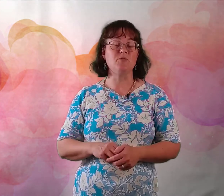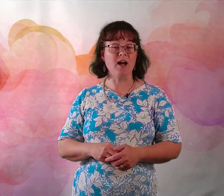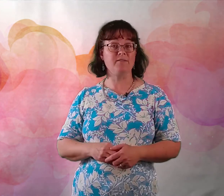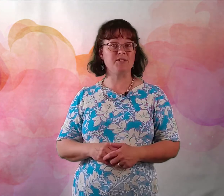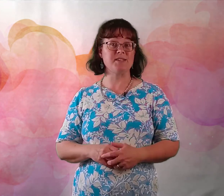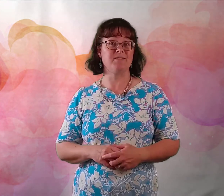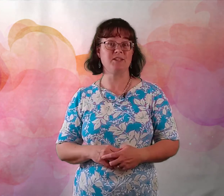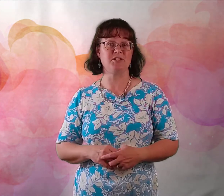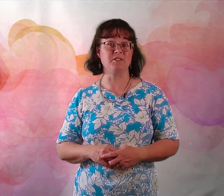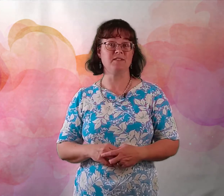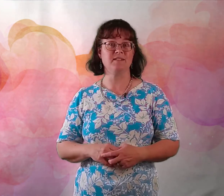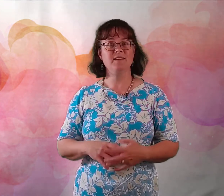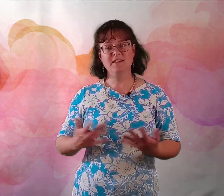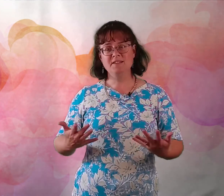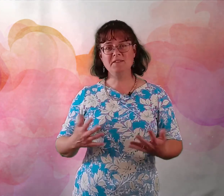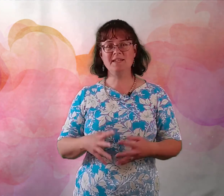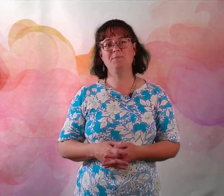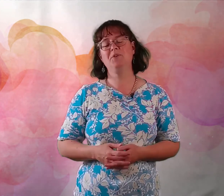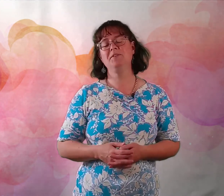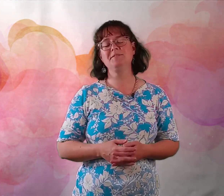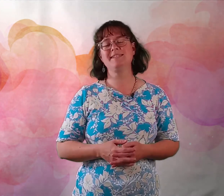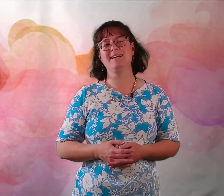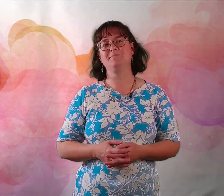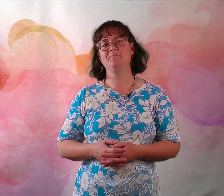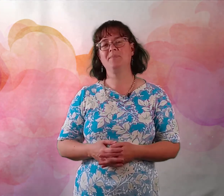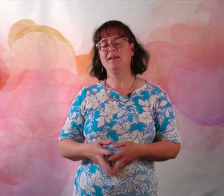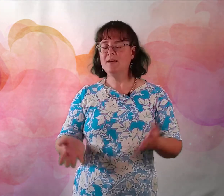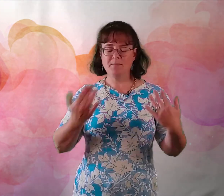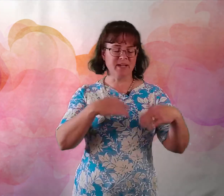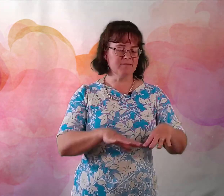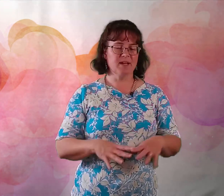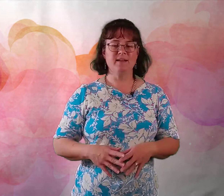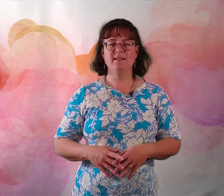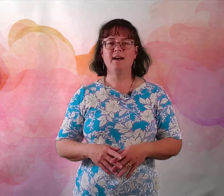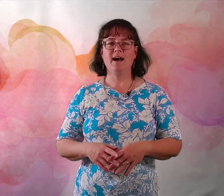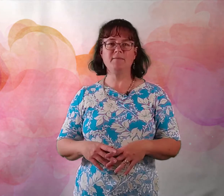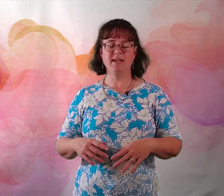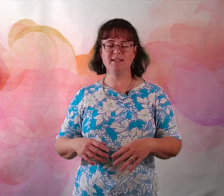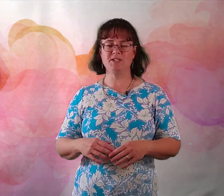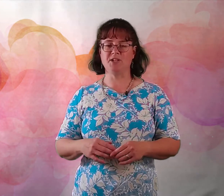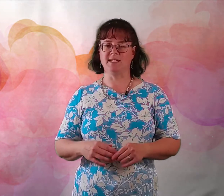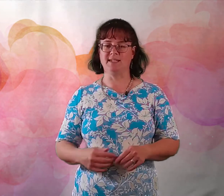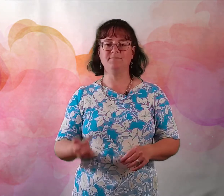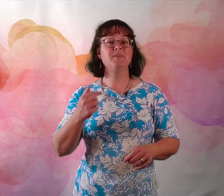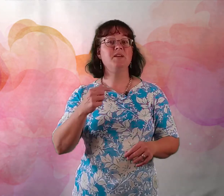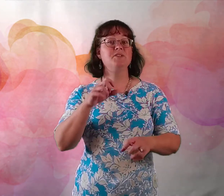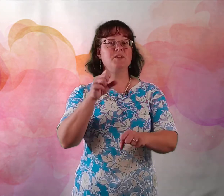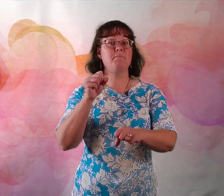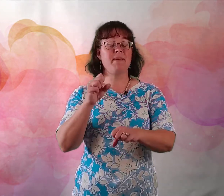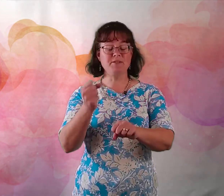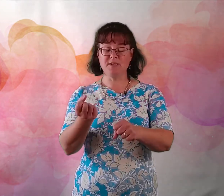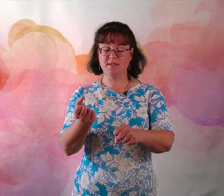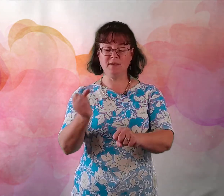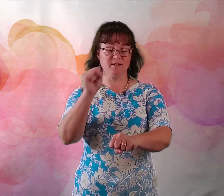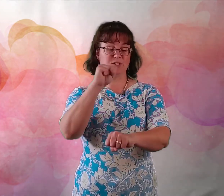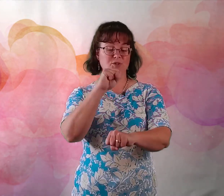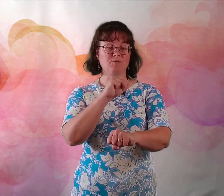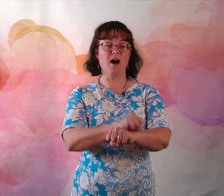rock of our salvation. So that's a pretty cool sign. But I'm getting distracted. So the mountain, you do